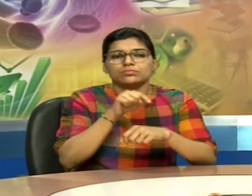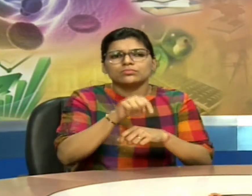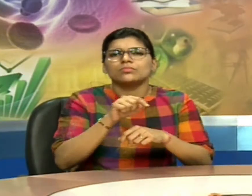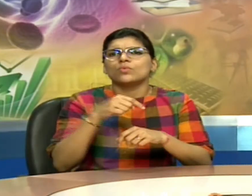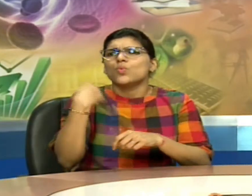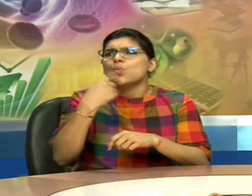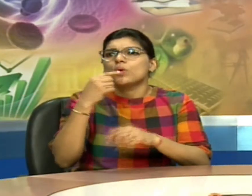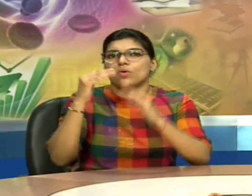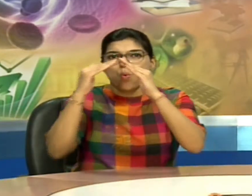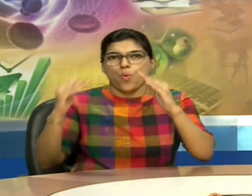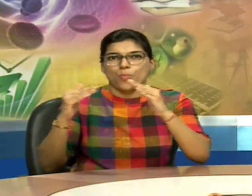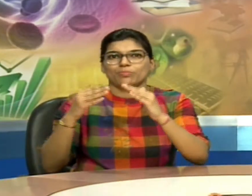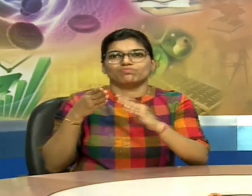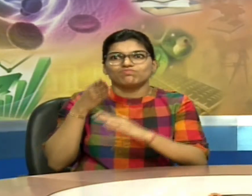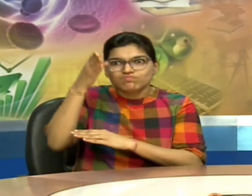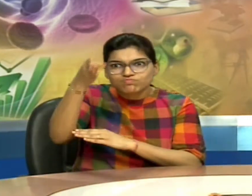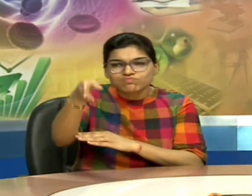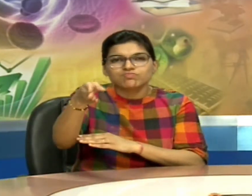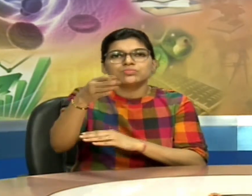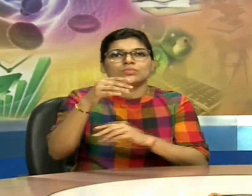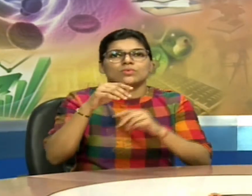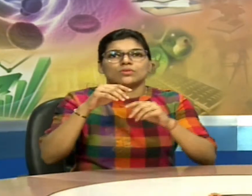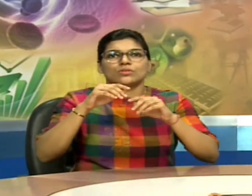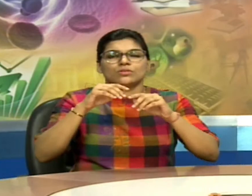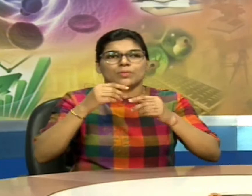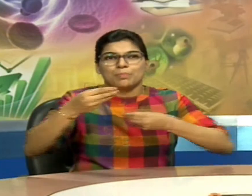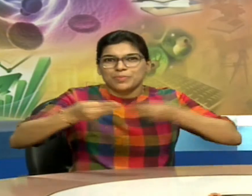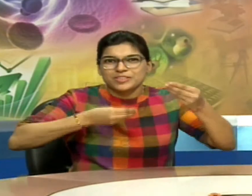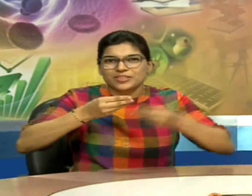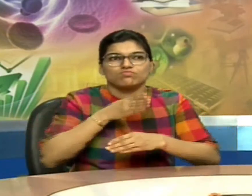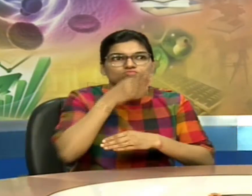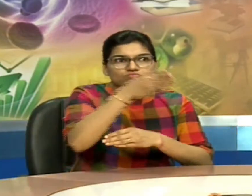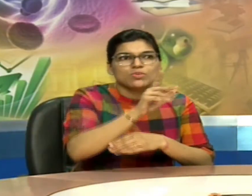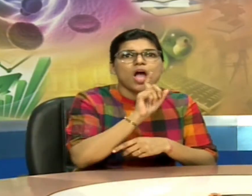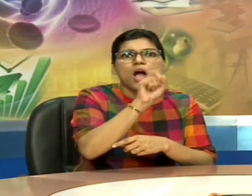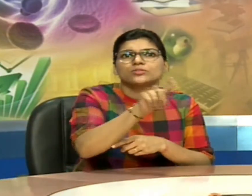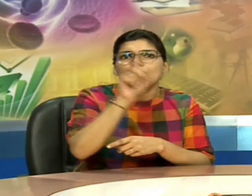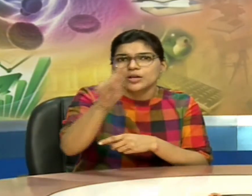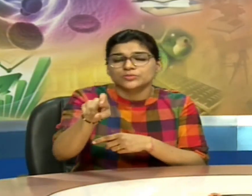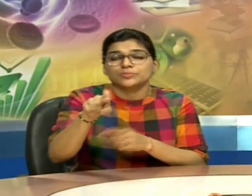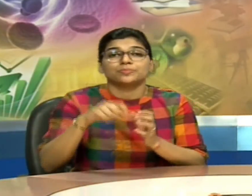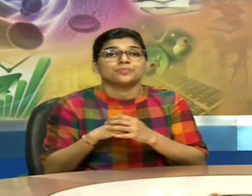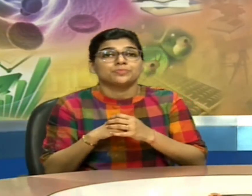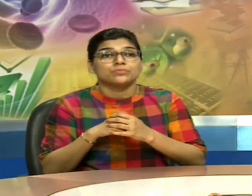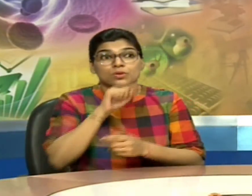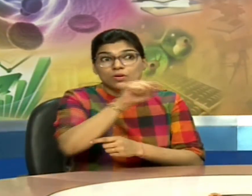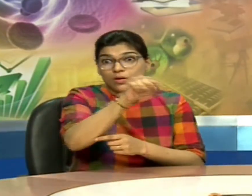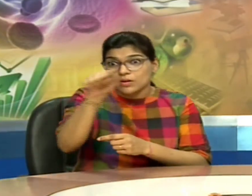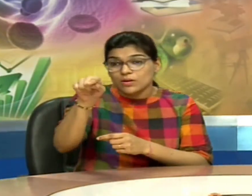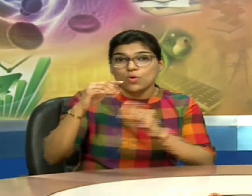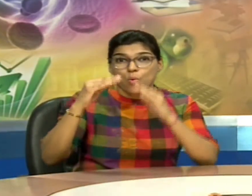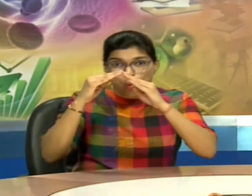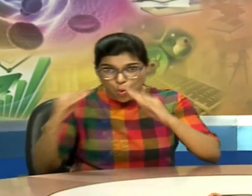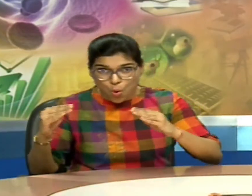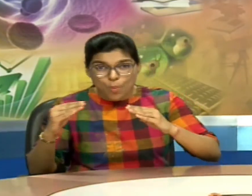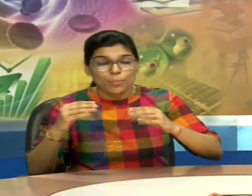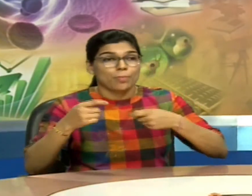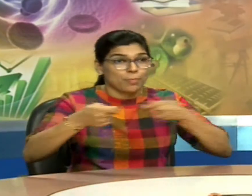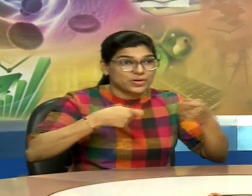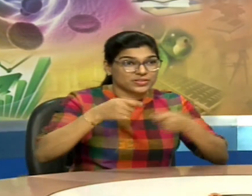is for 1 hour only. In this, what we do where there are electricity